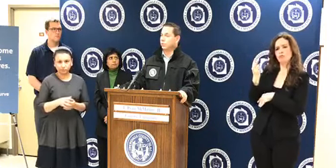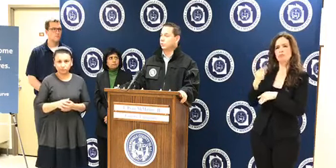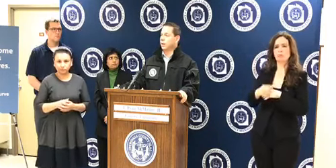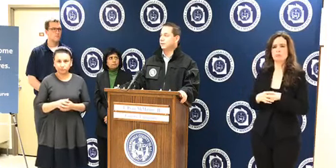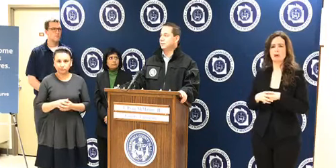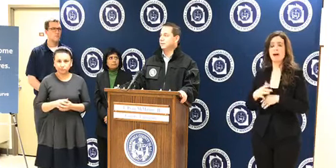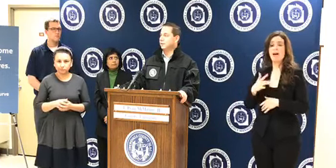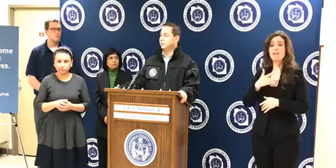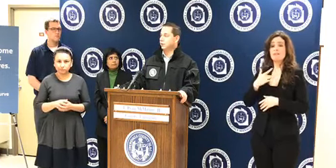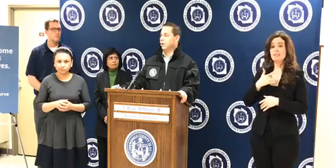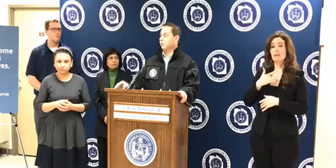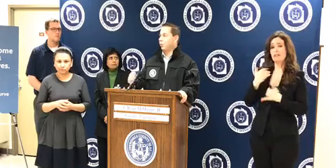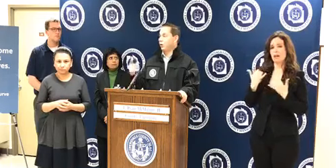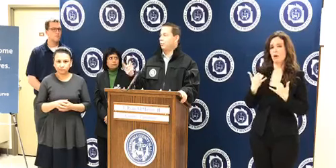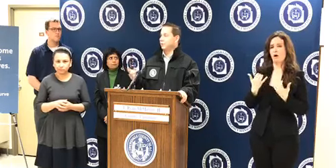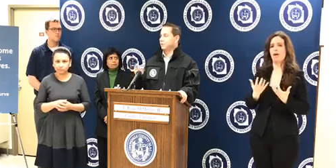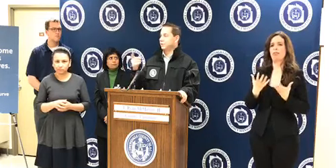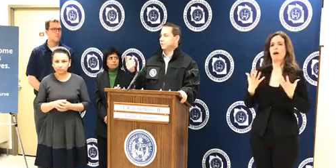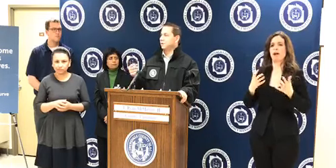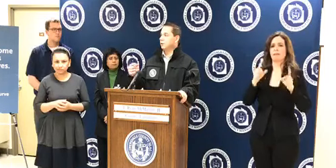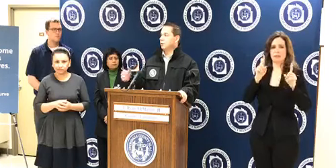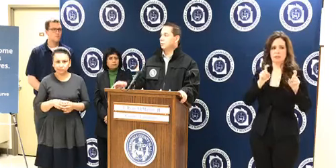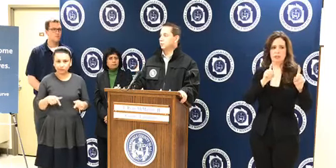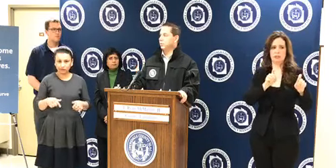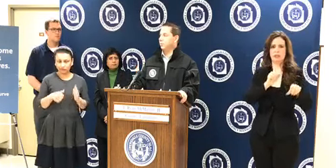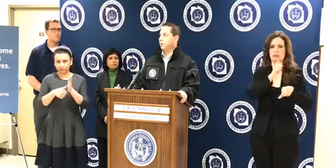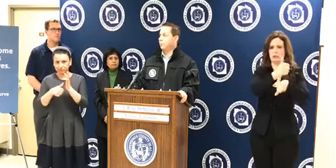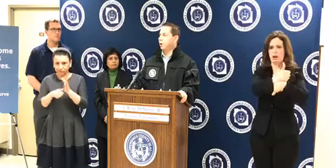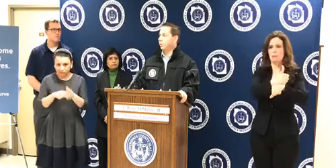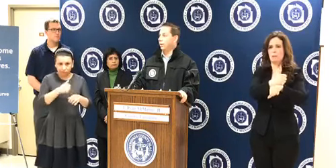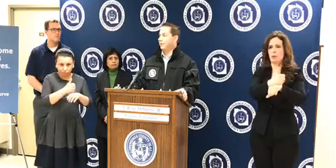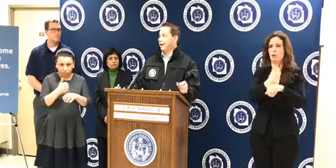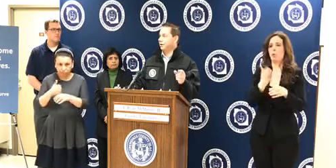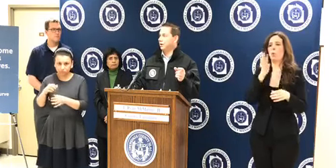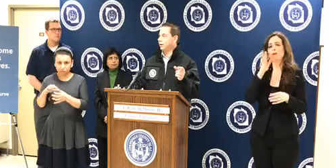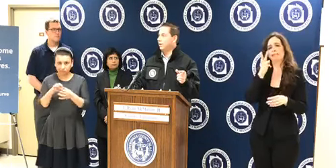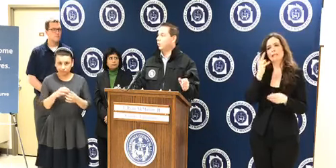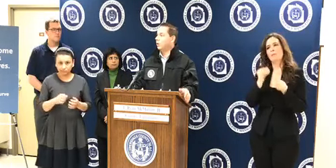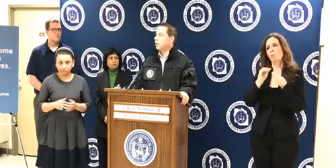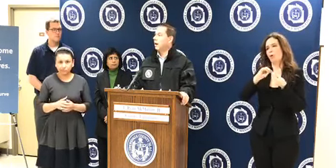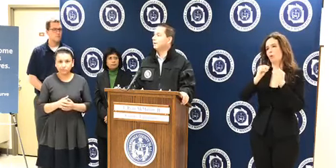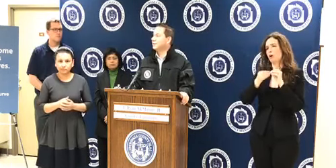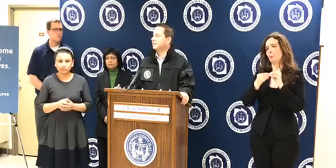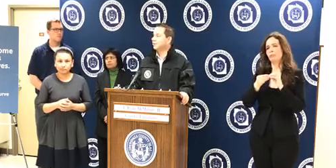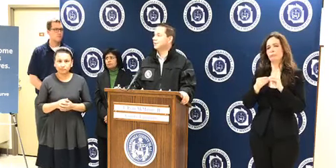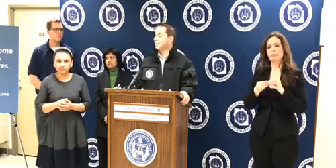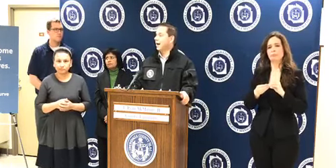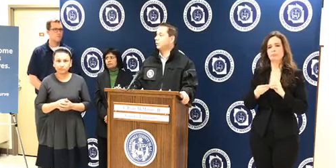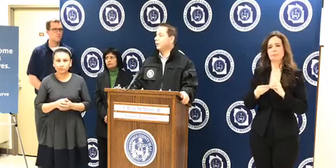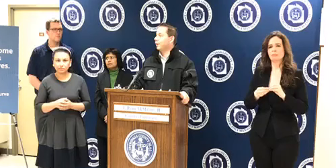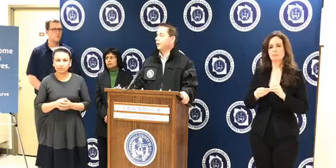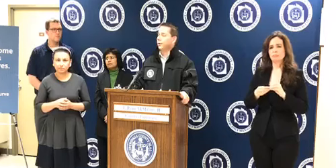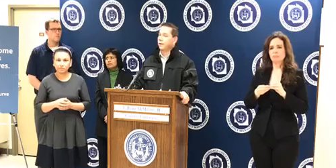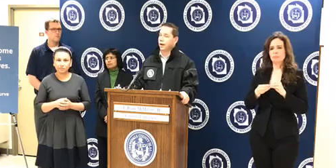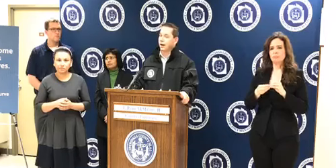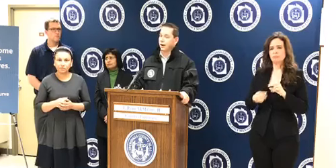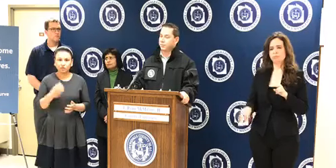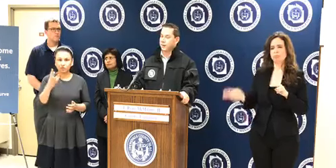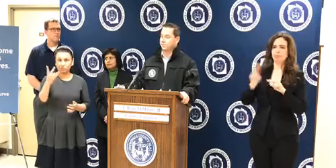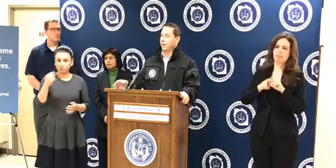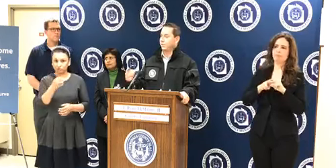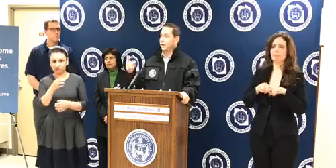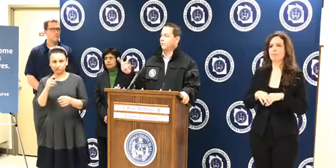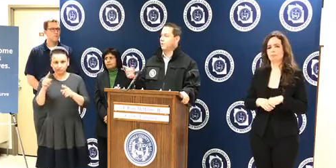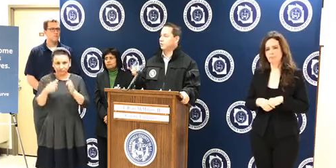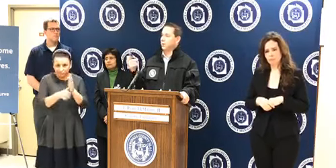there's lots of tests out there. We'll have more numbers as it goes through. Probably tomorrow we'll probably have an accurate idea how many tests are actually out there, and